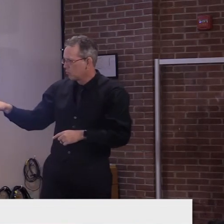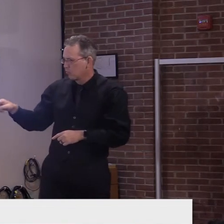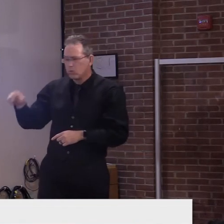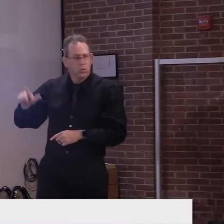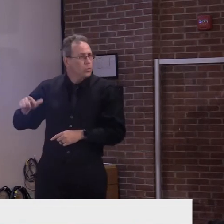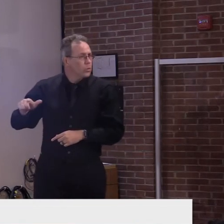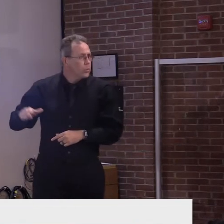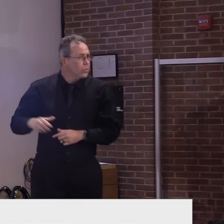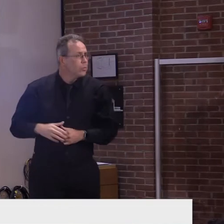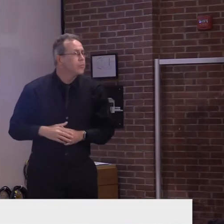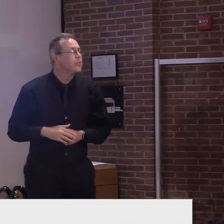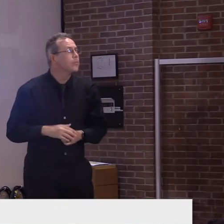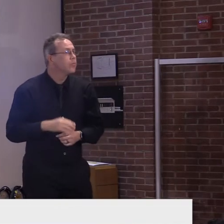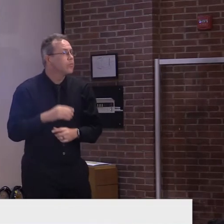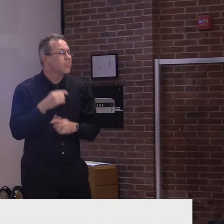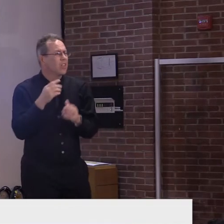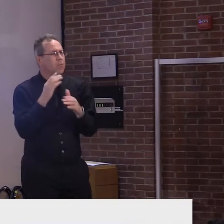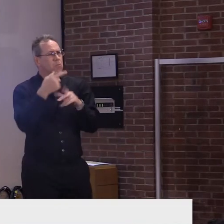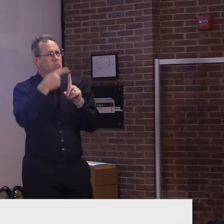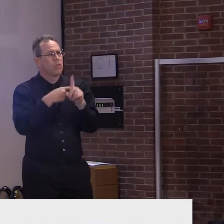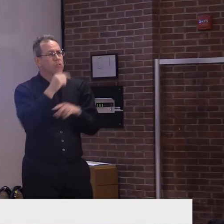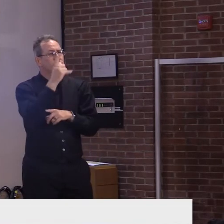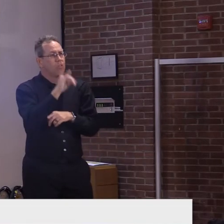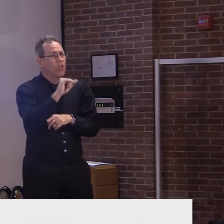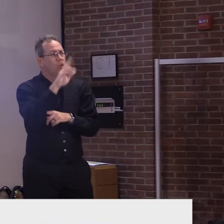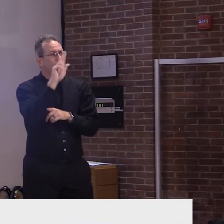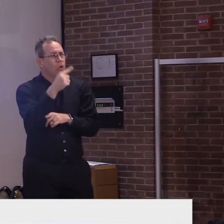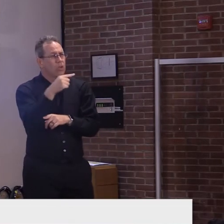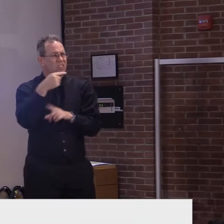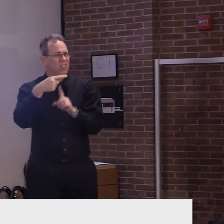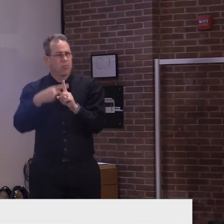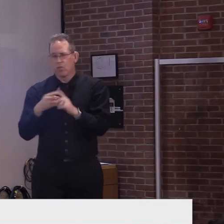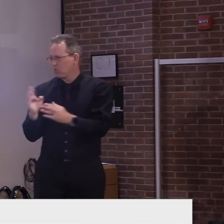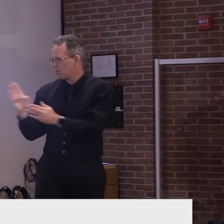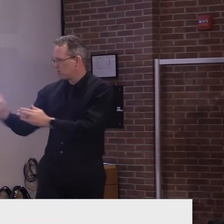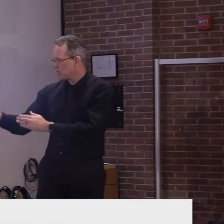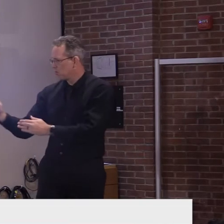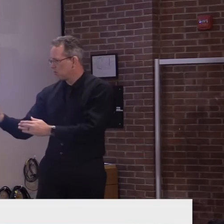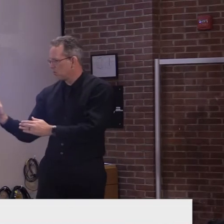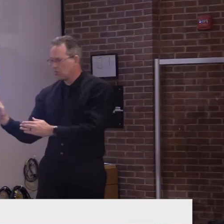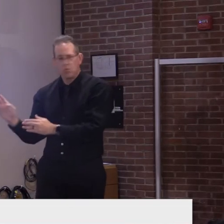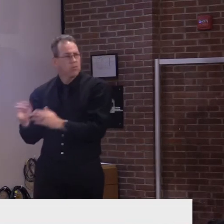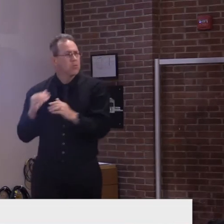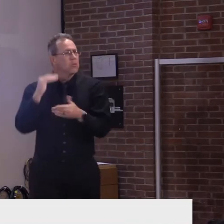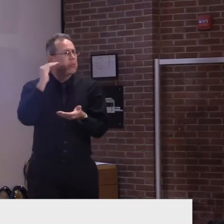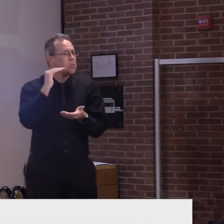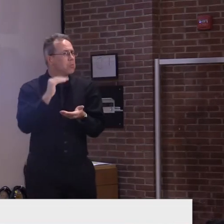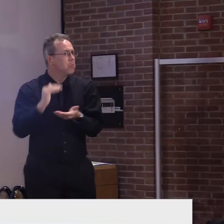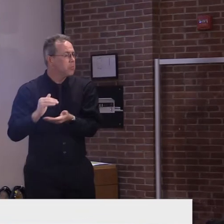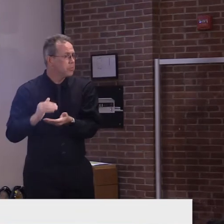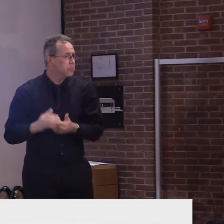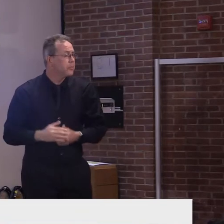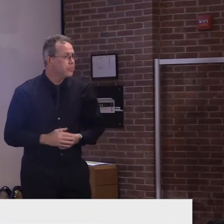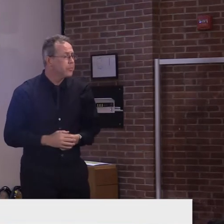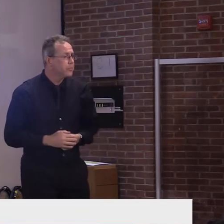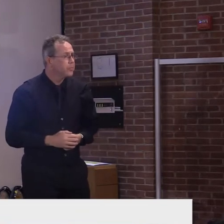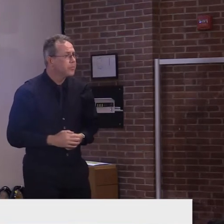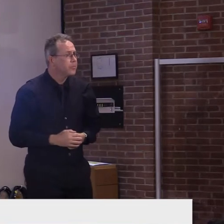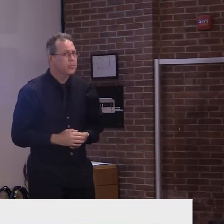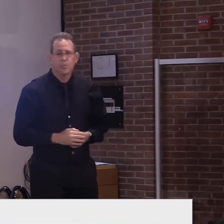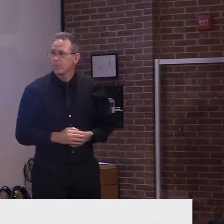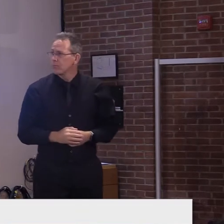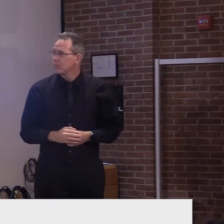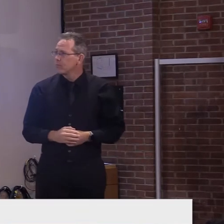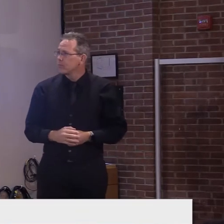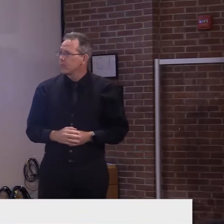has been that more recent uptick, the rate, the trend again in the rate continues to point down toward zero.